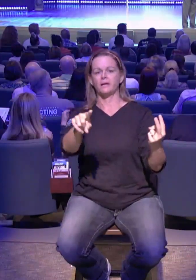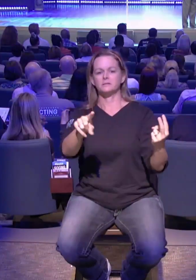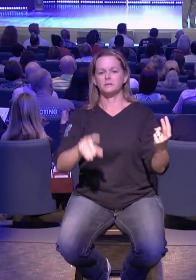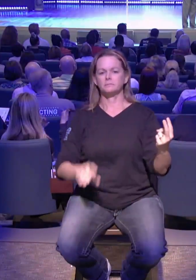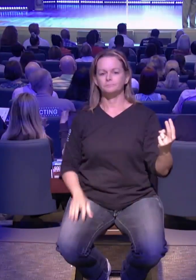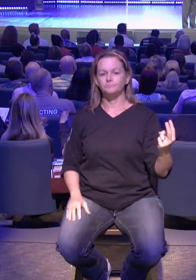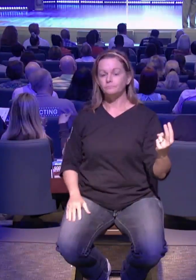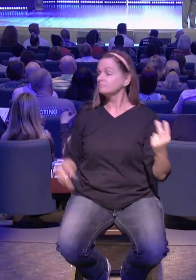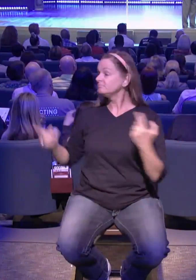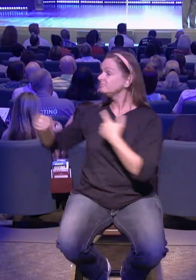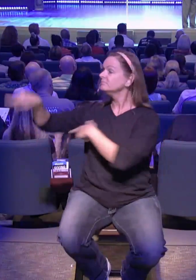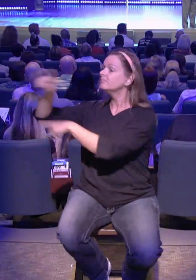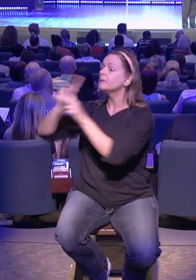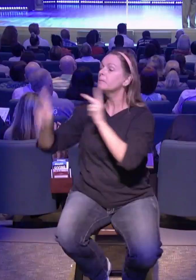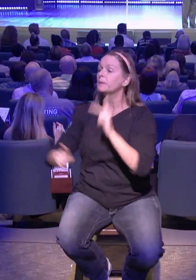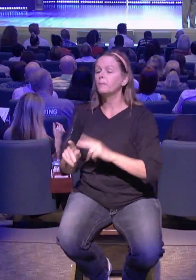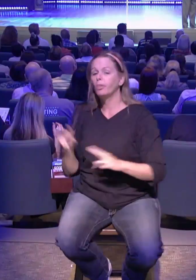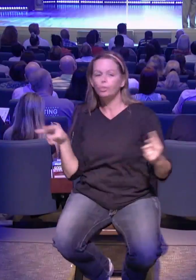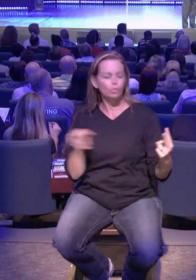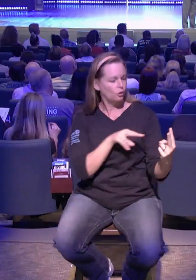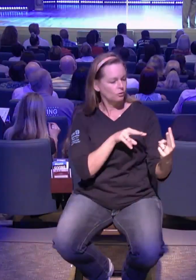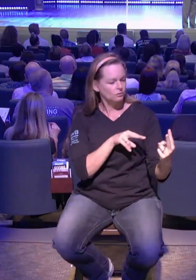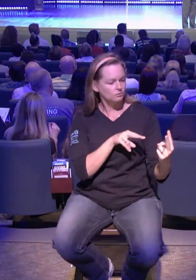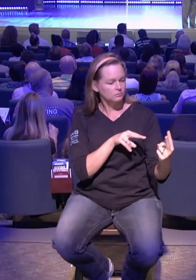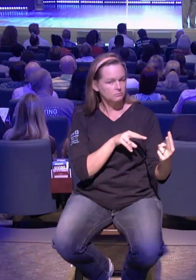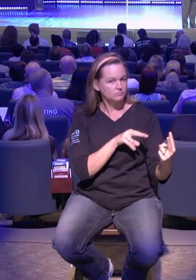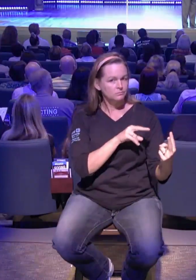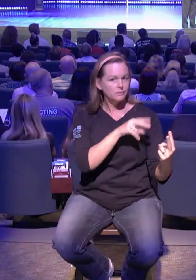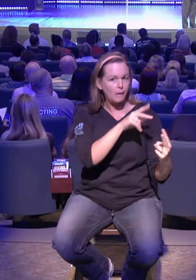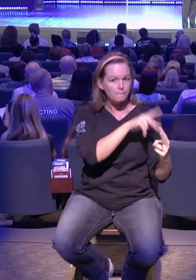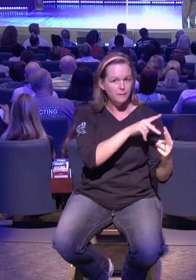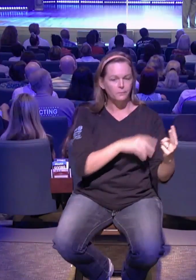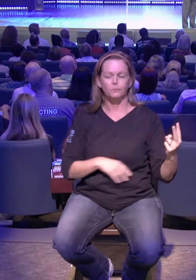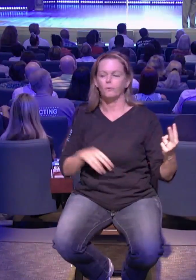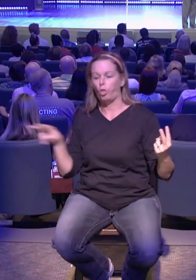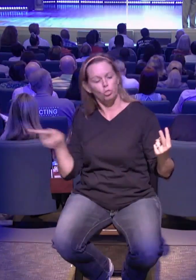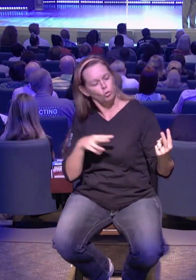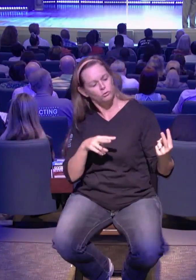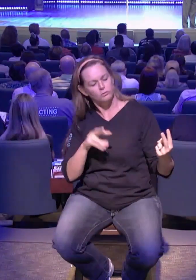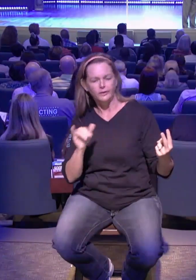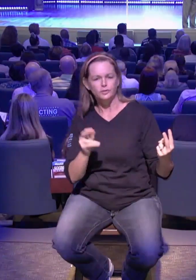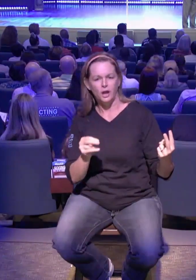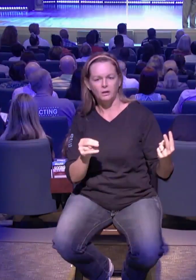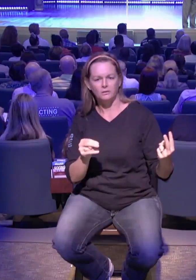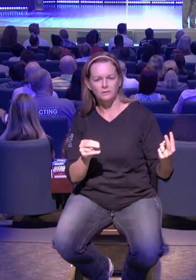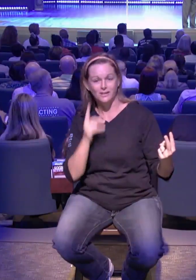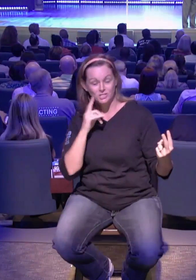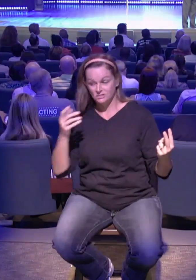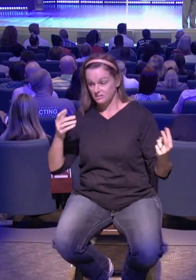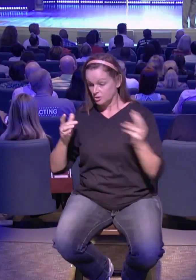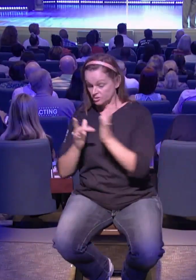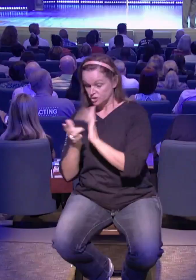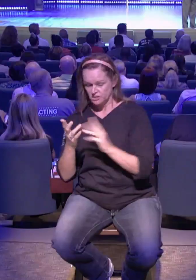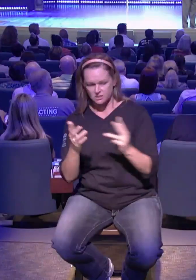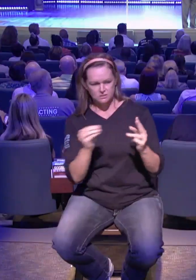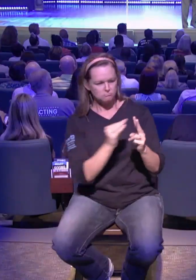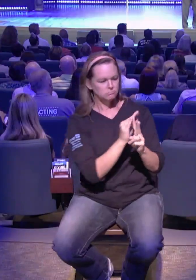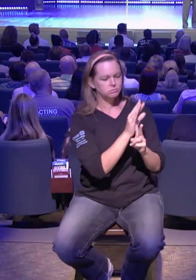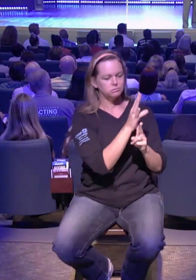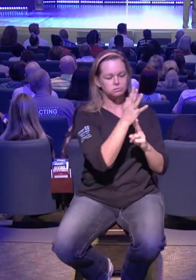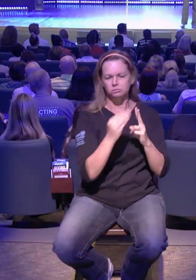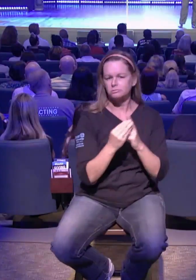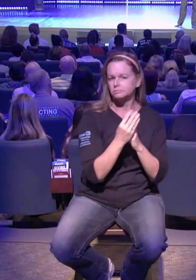Can they tell when they look at our lives that we have been with